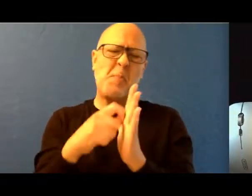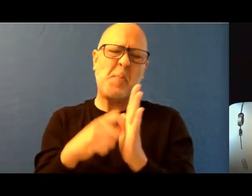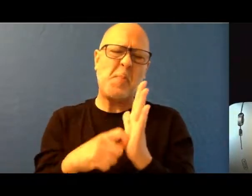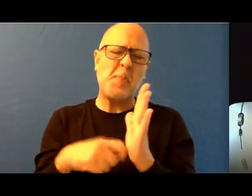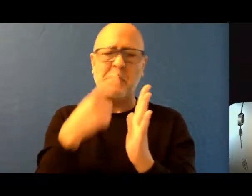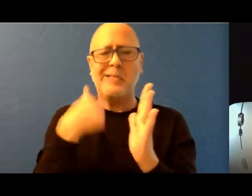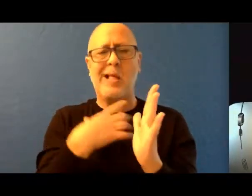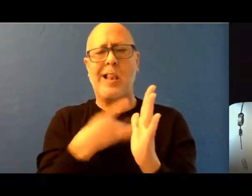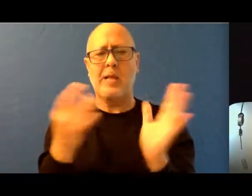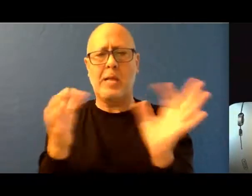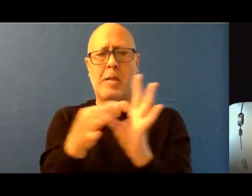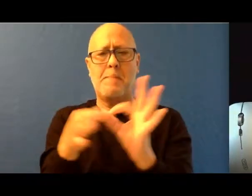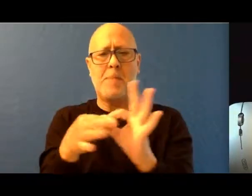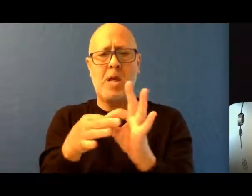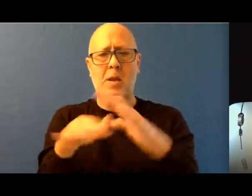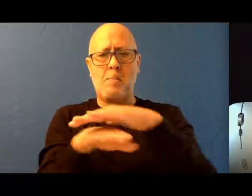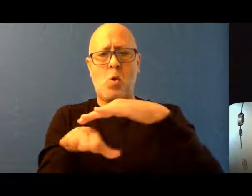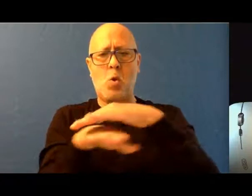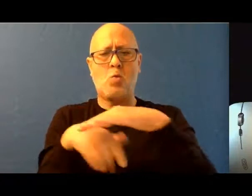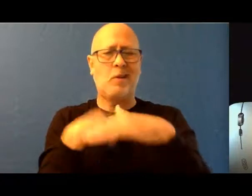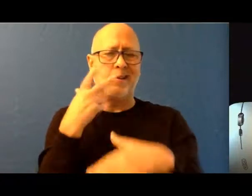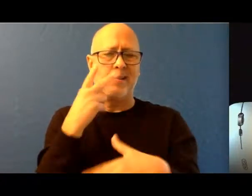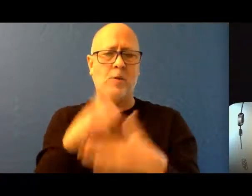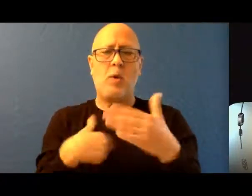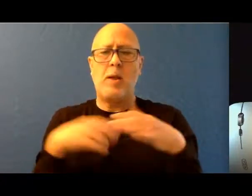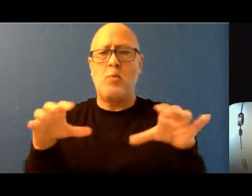I like to combine down below so I can see what I'm doing.